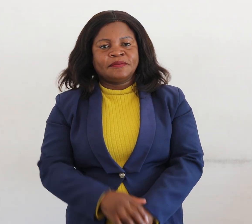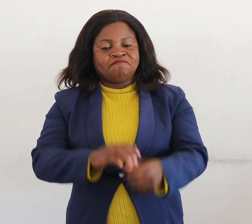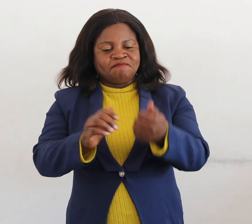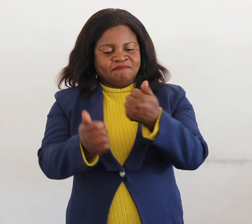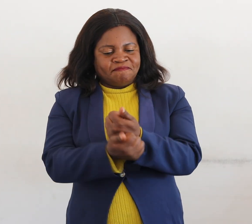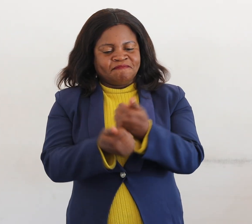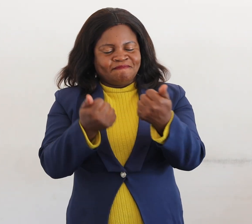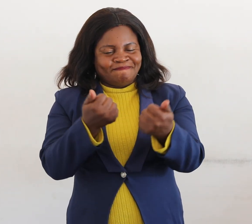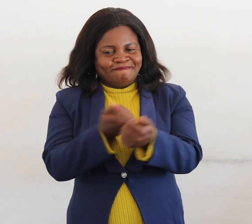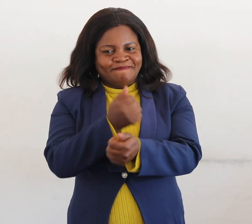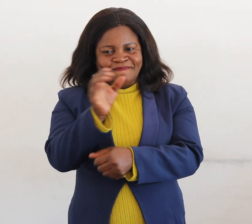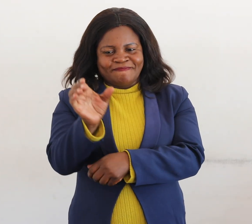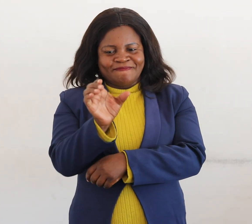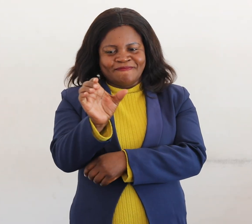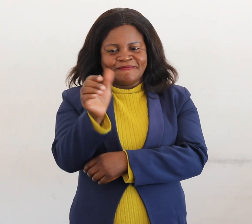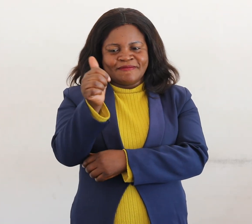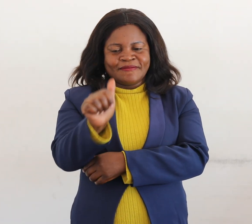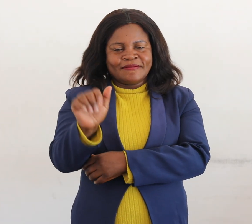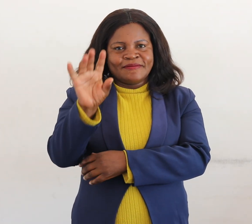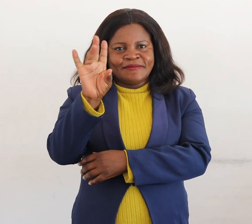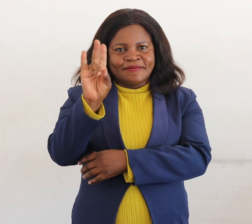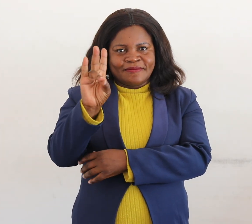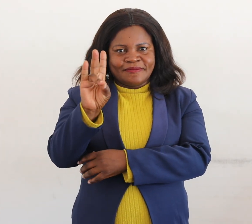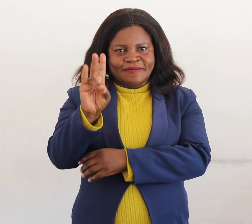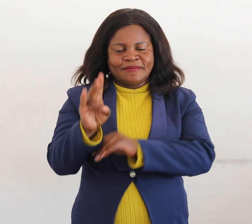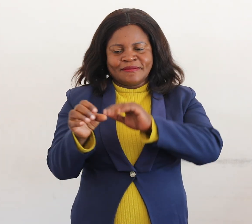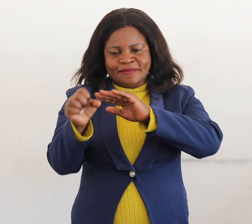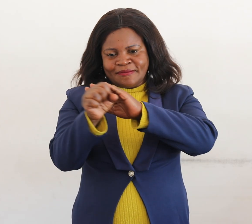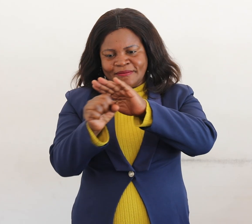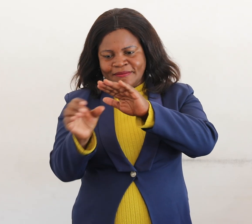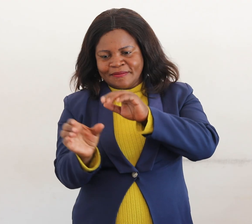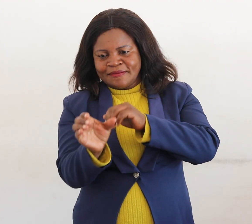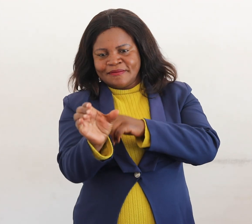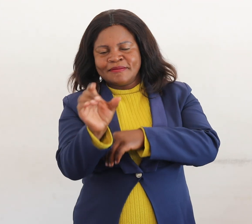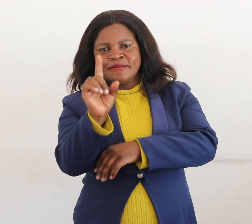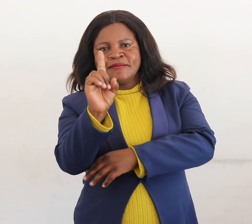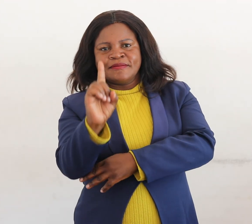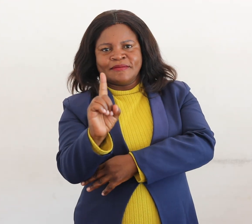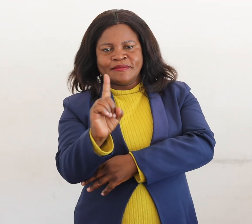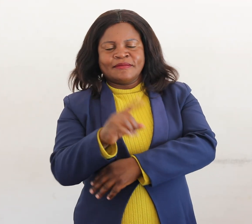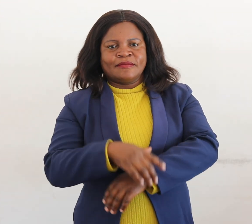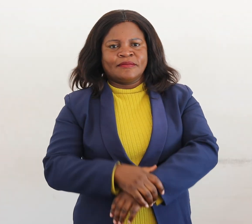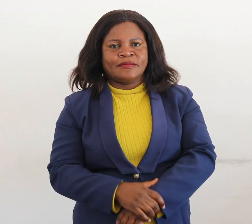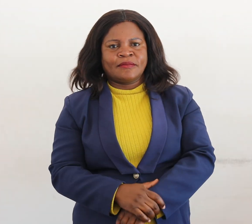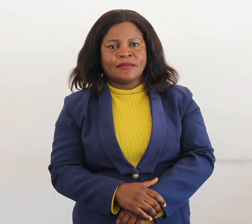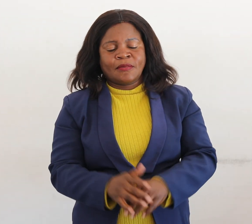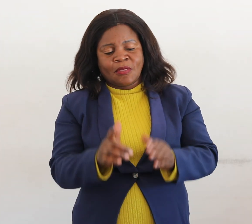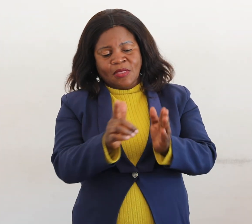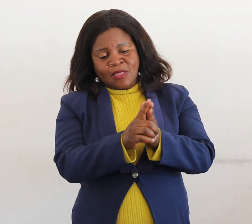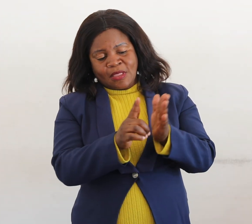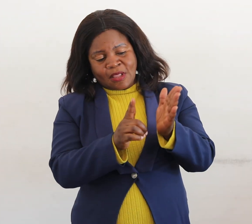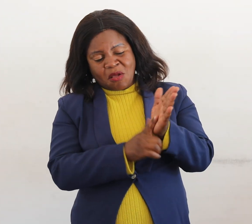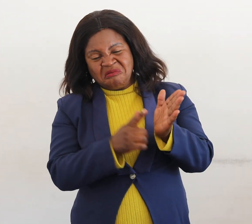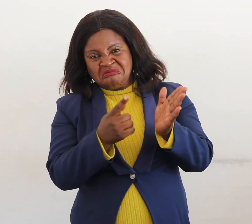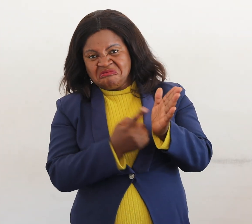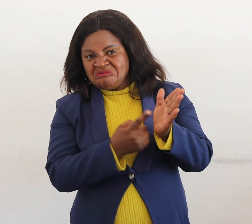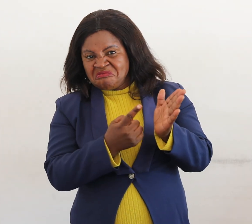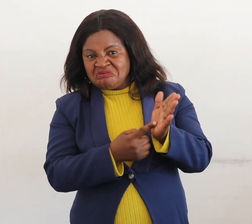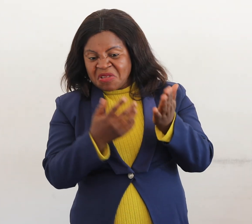Amendment of Section 17, subsection 1. The law now provides that if a